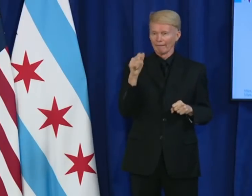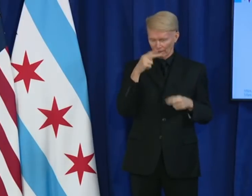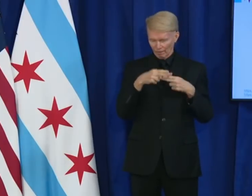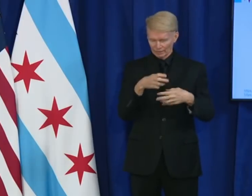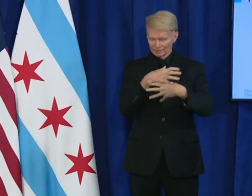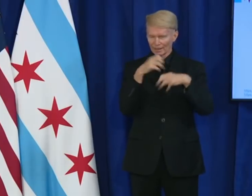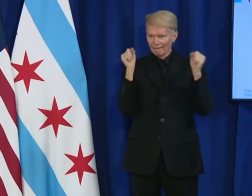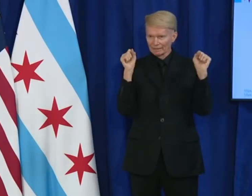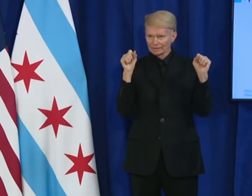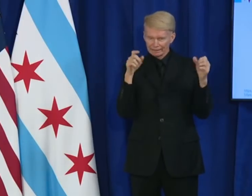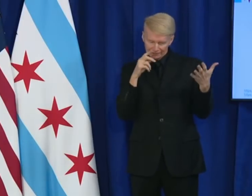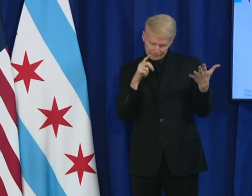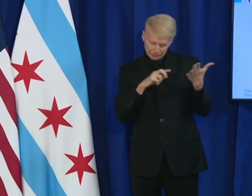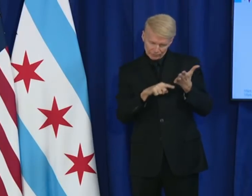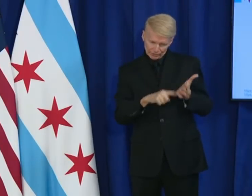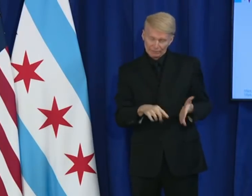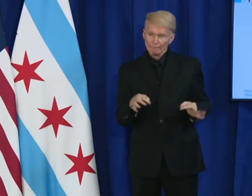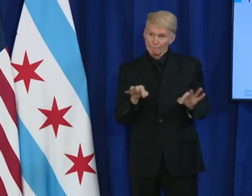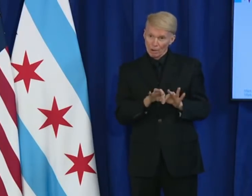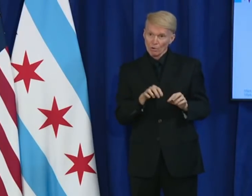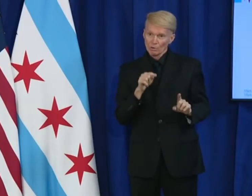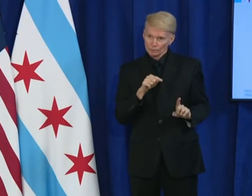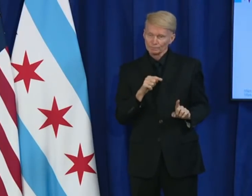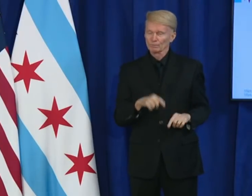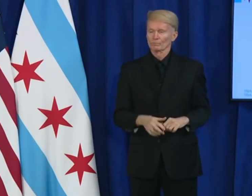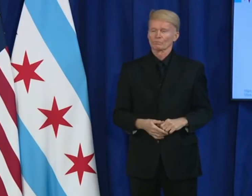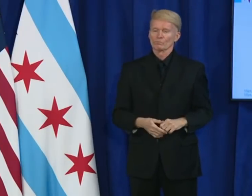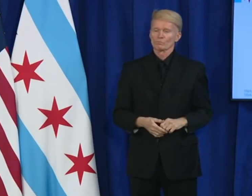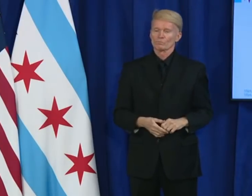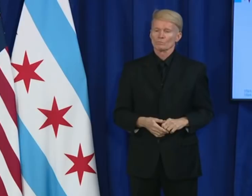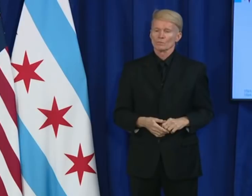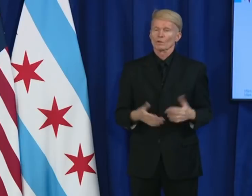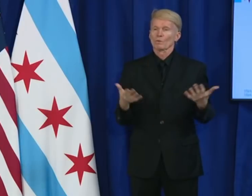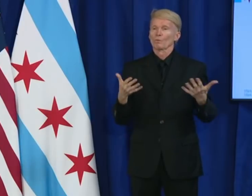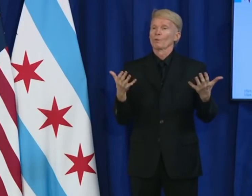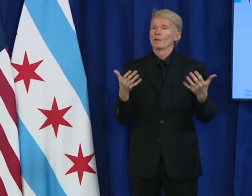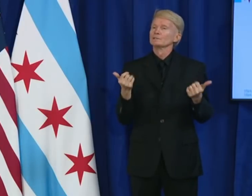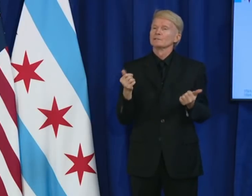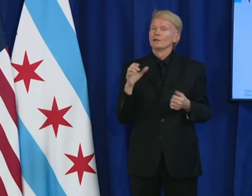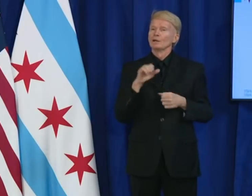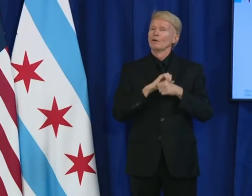required. One of the only good things about the